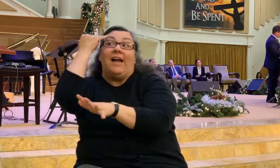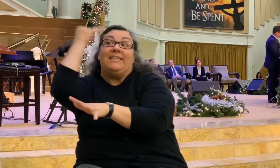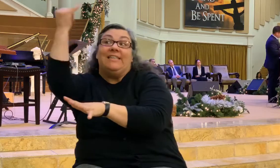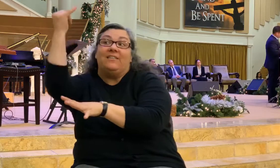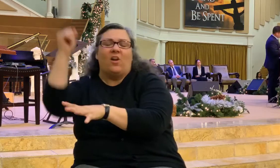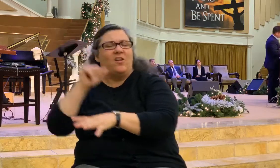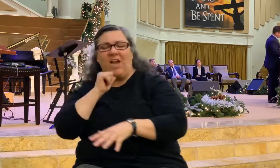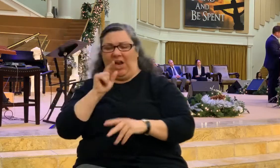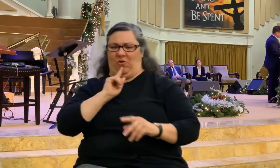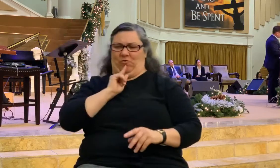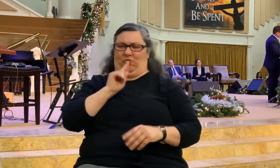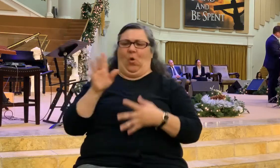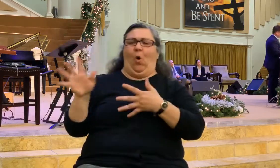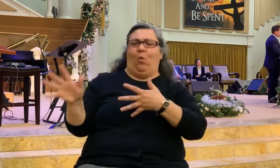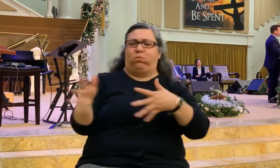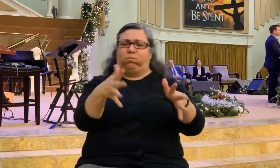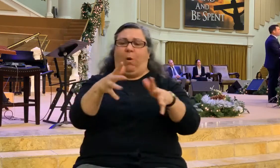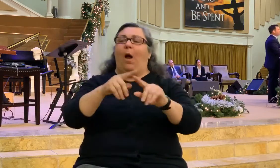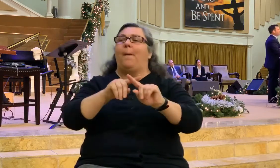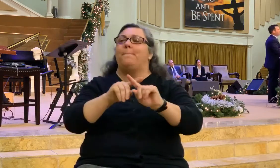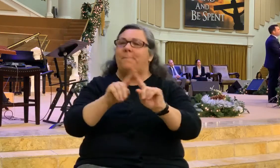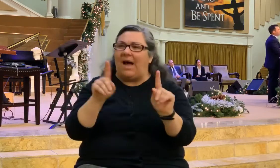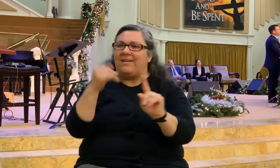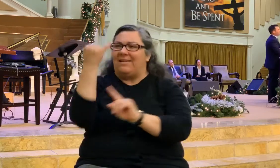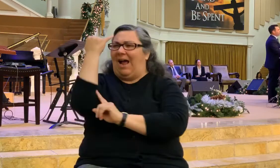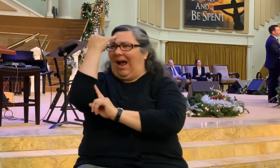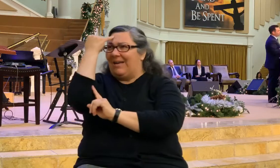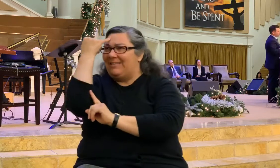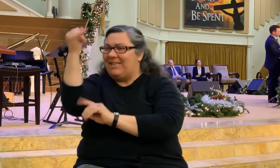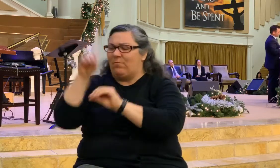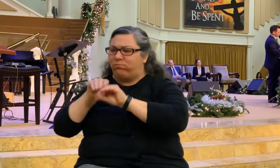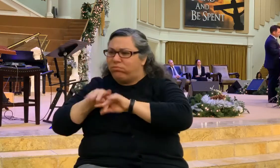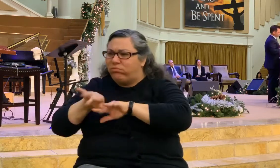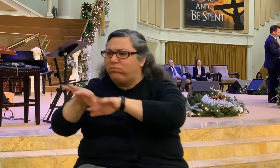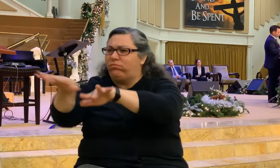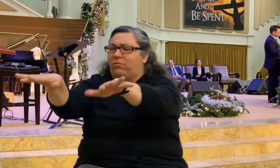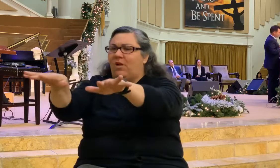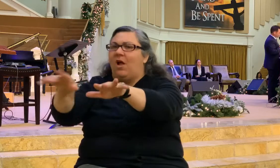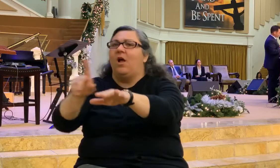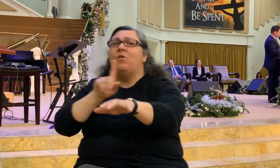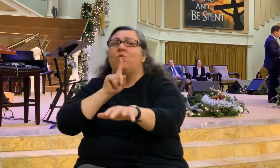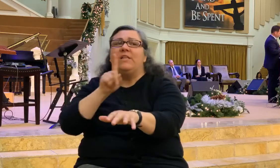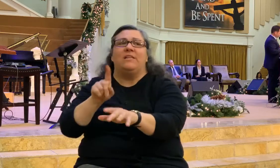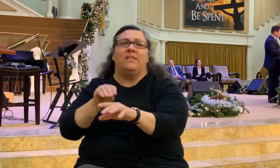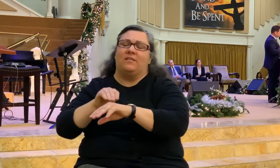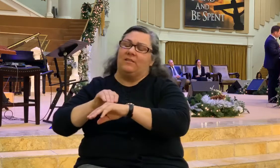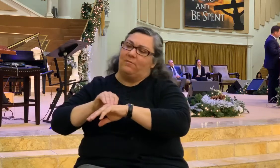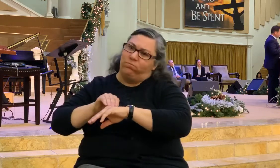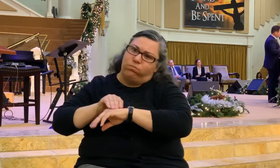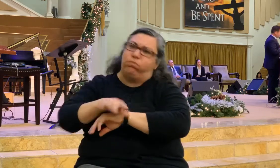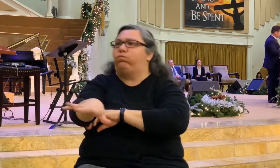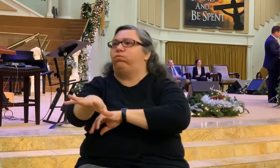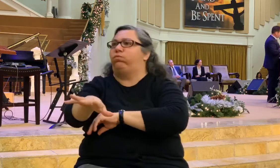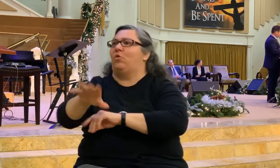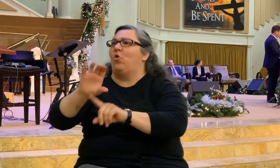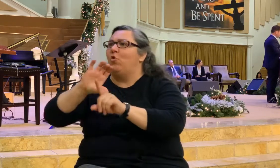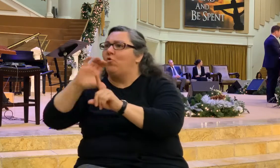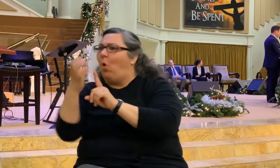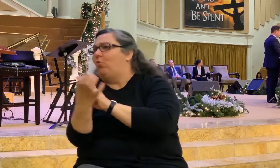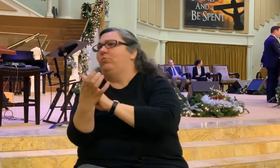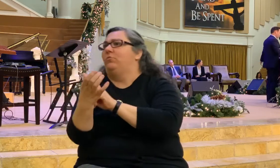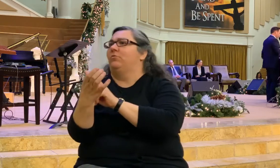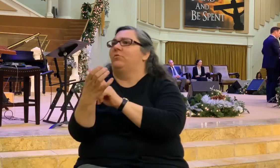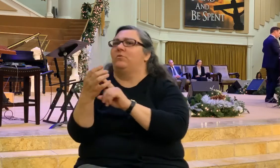but they're a wind of ideology, have wreaked havoc on nations and cultures, as the winds